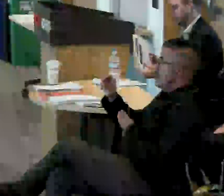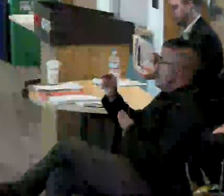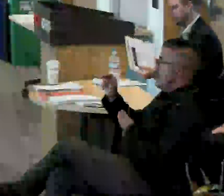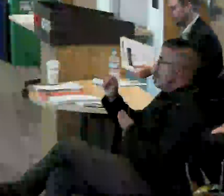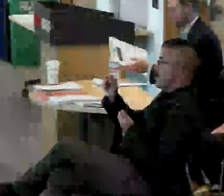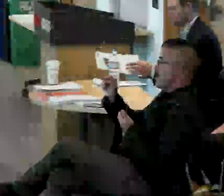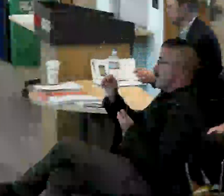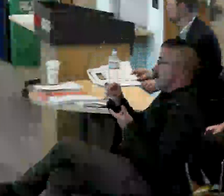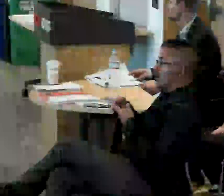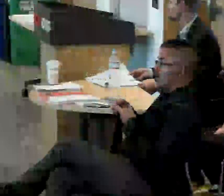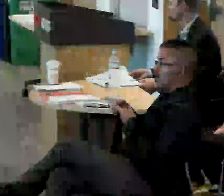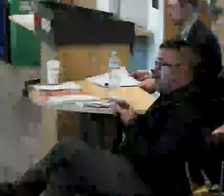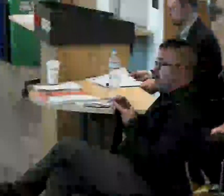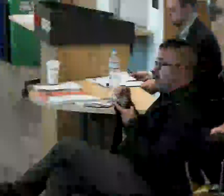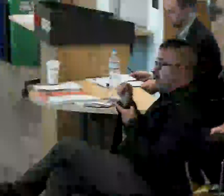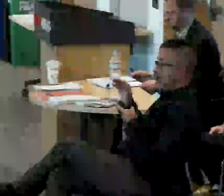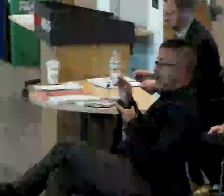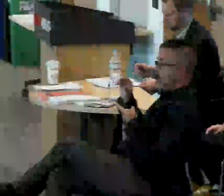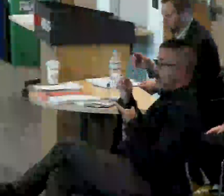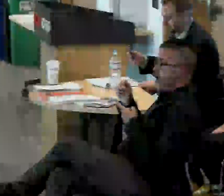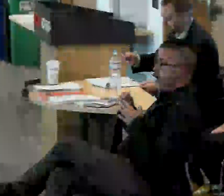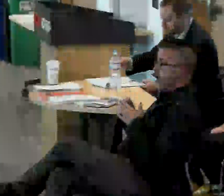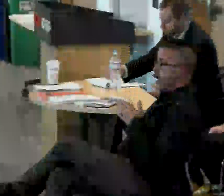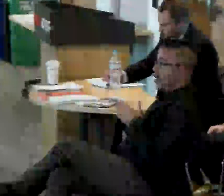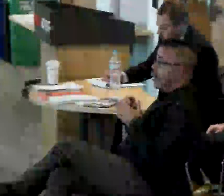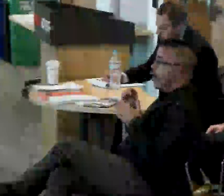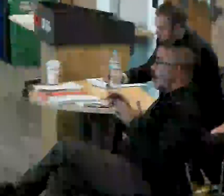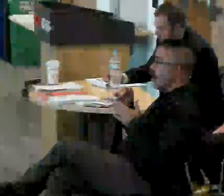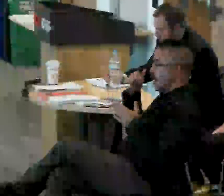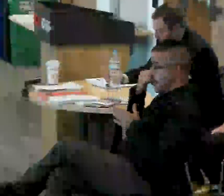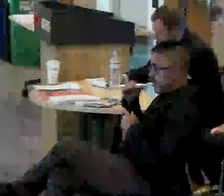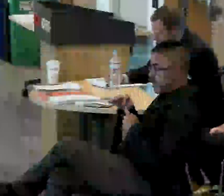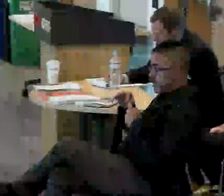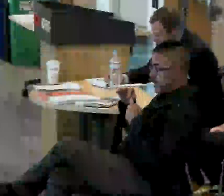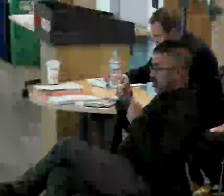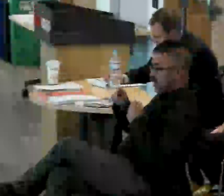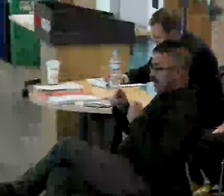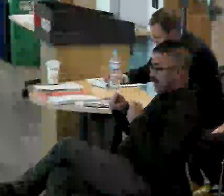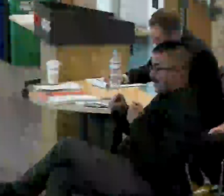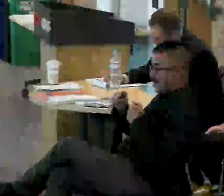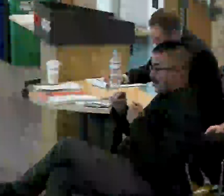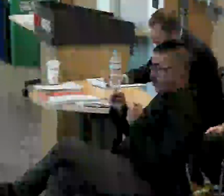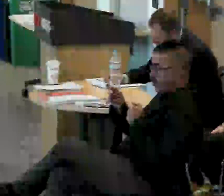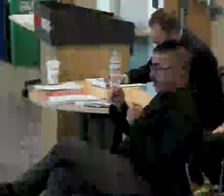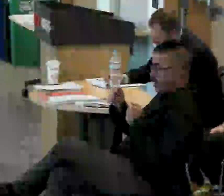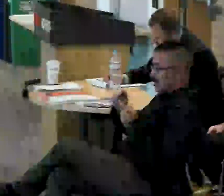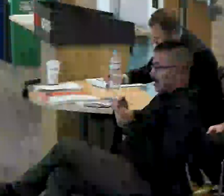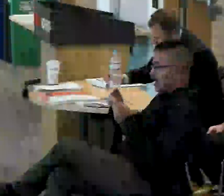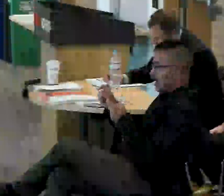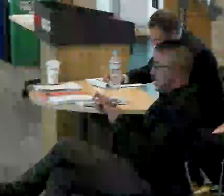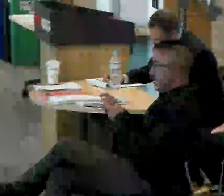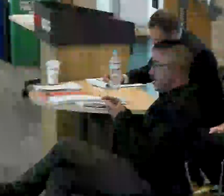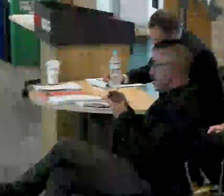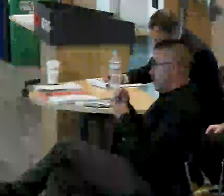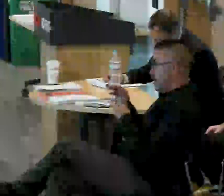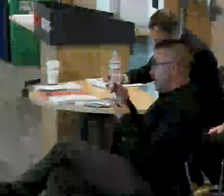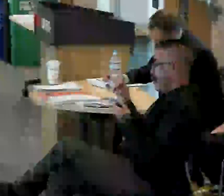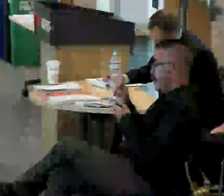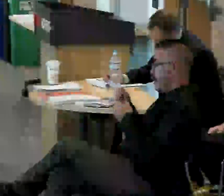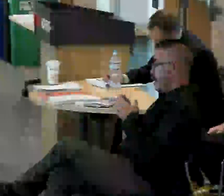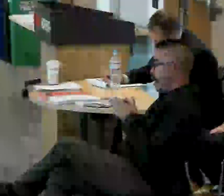ABLE account, or if the special needs trust was to donate the money to the ABLE account, then there would be absolutely no problem